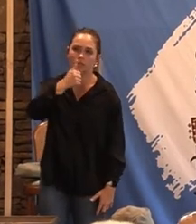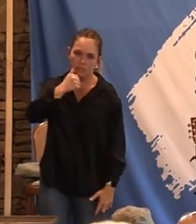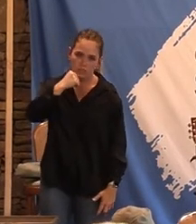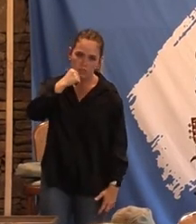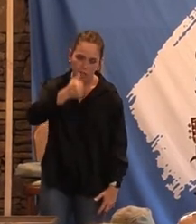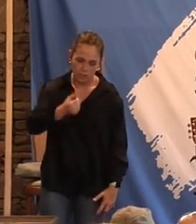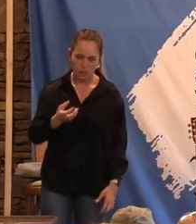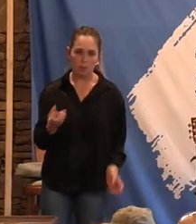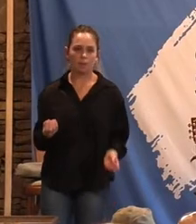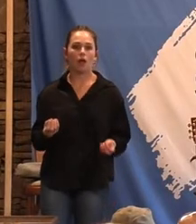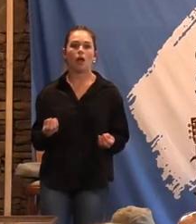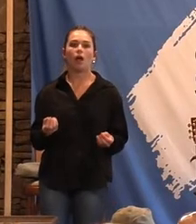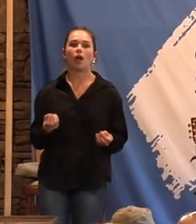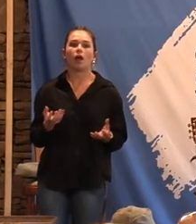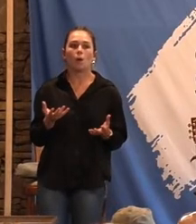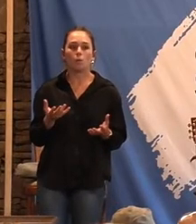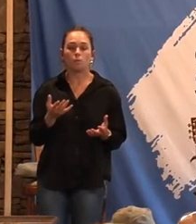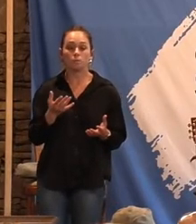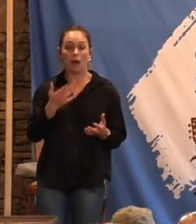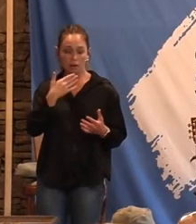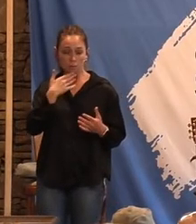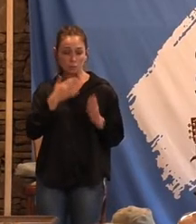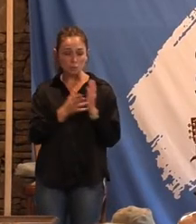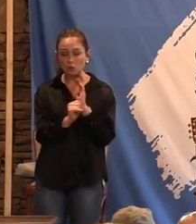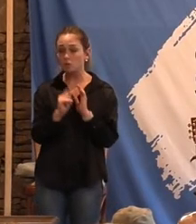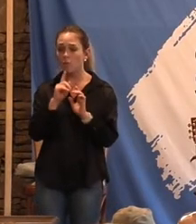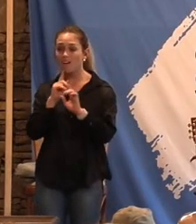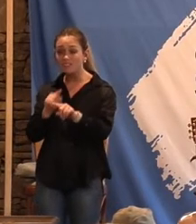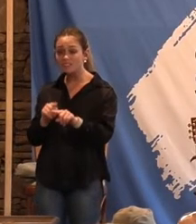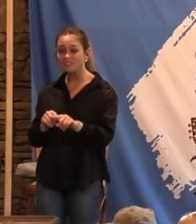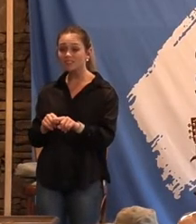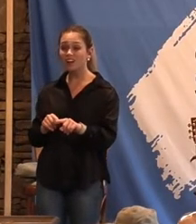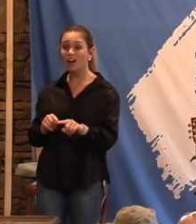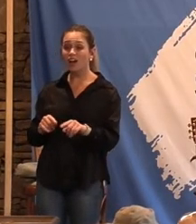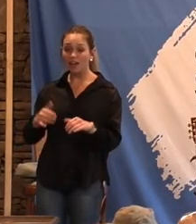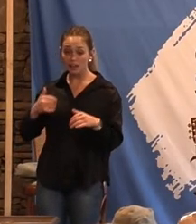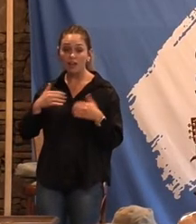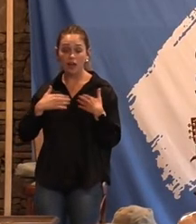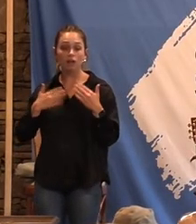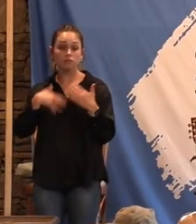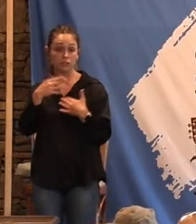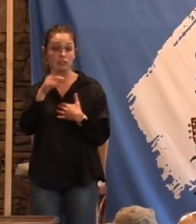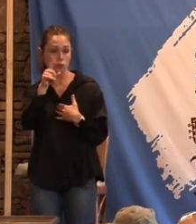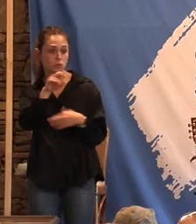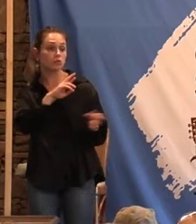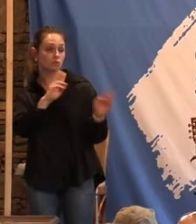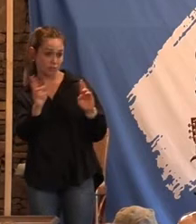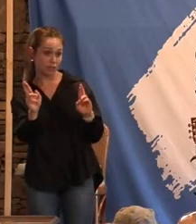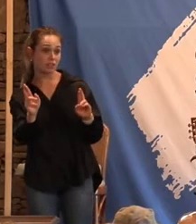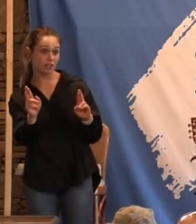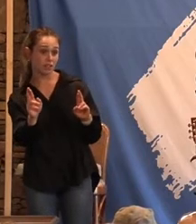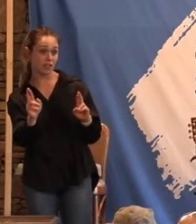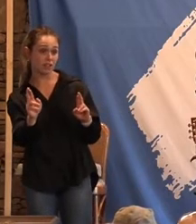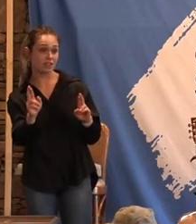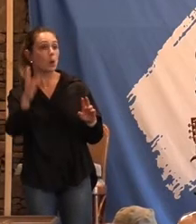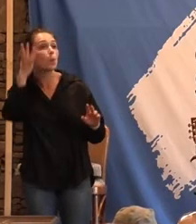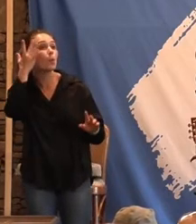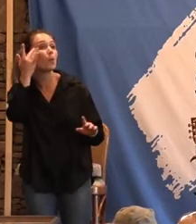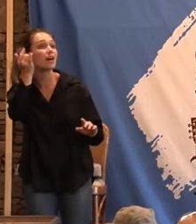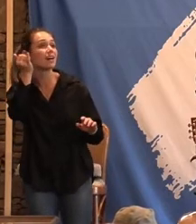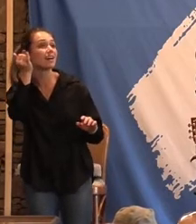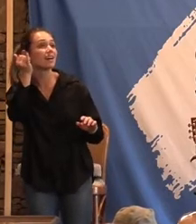And no matter how thorough your answer was, the kid already had his follow-up question prepared.